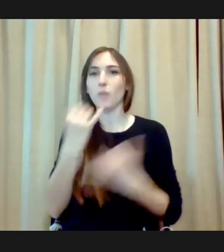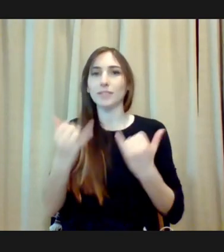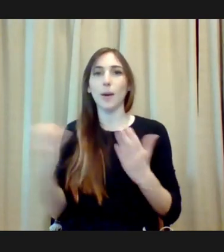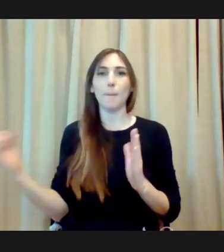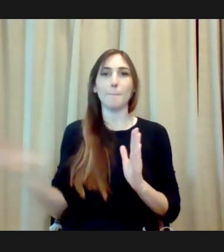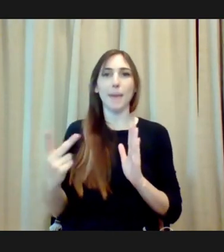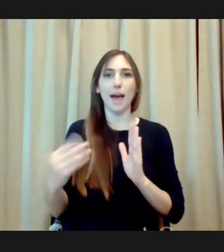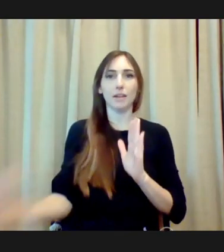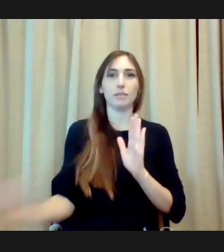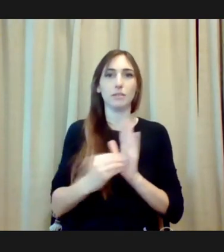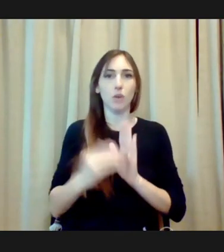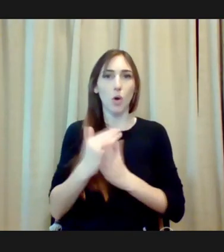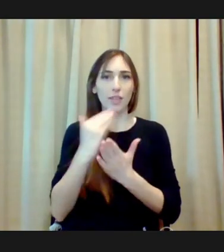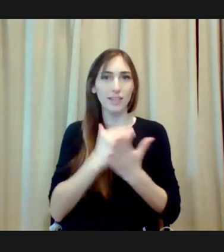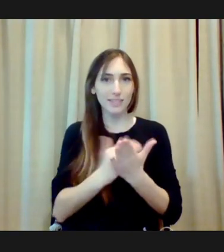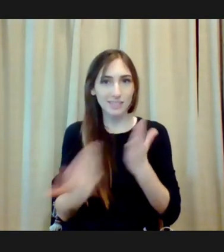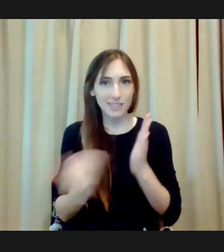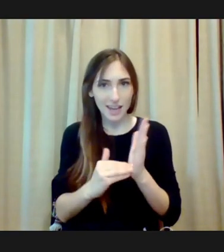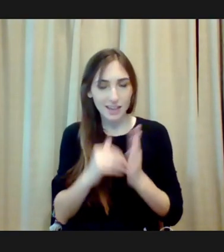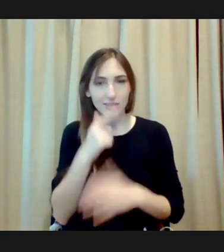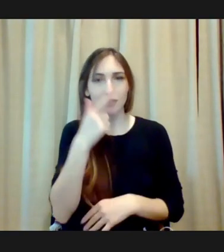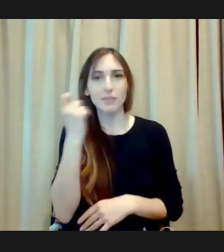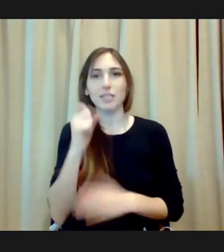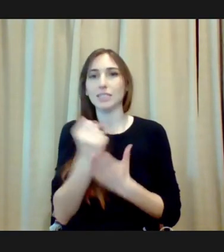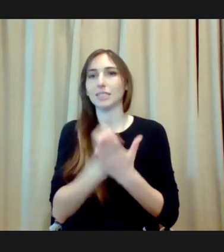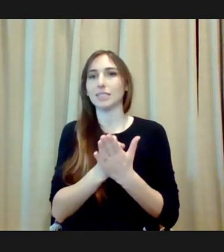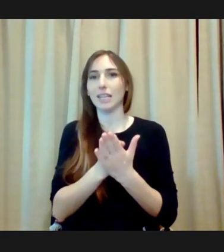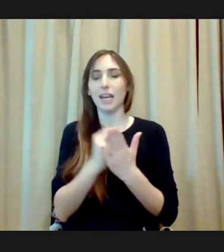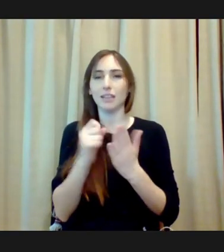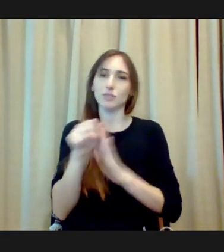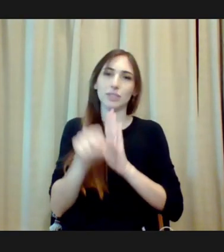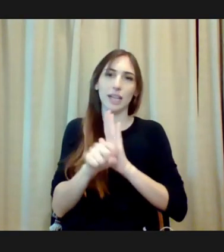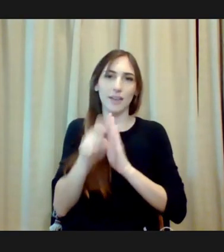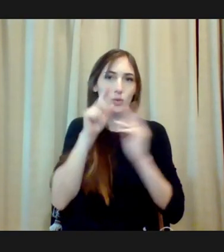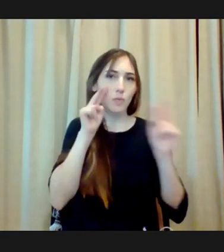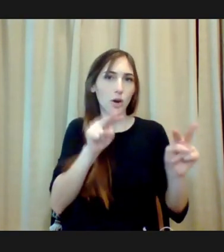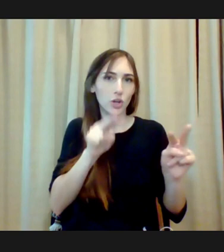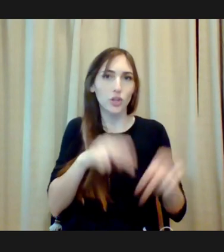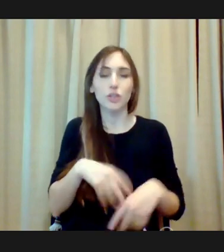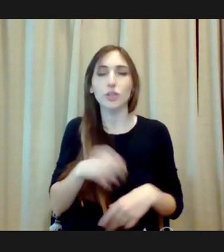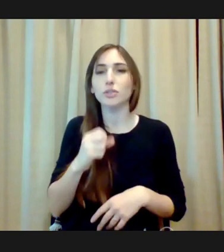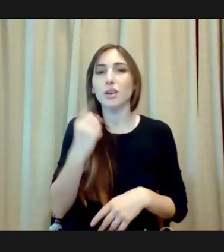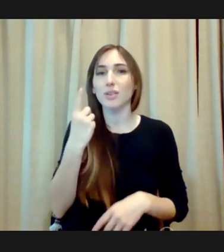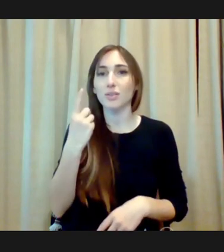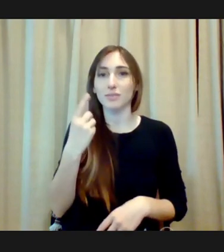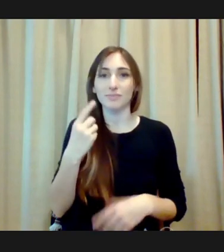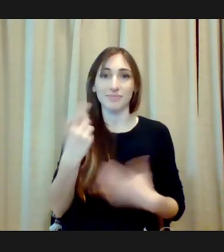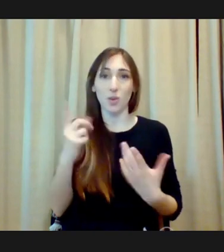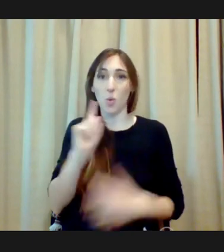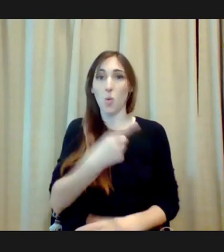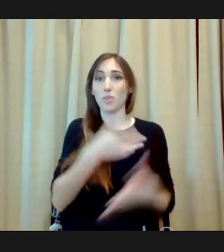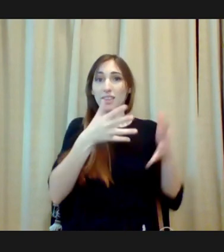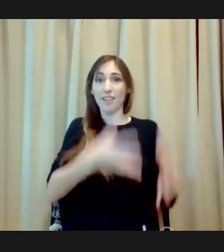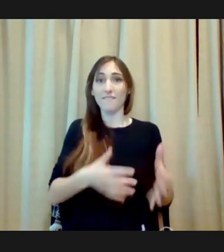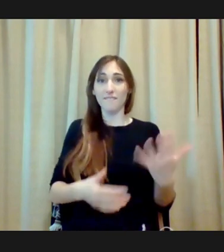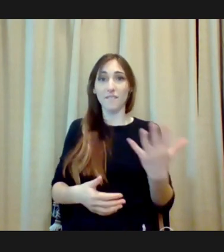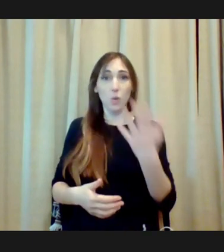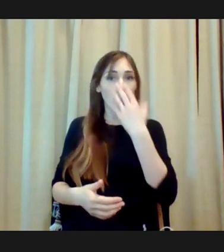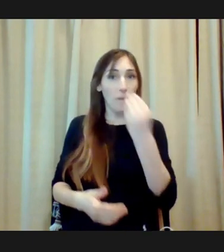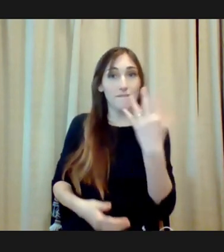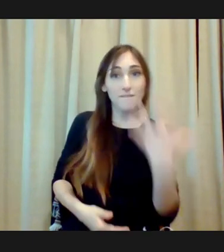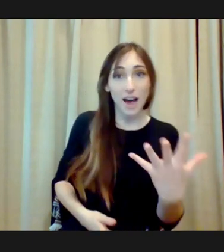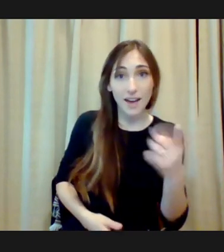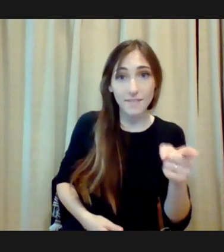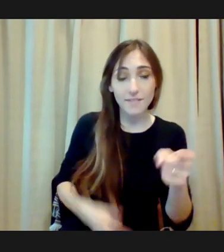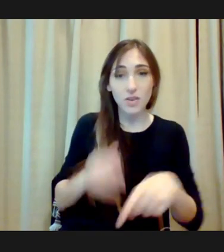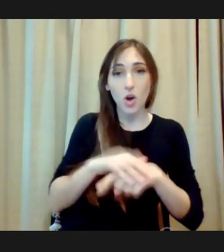has changed its monitoring. So I can't state that there's only five wolves left on Prince of Wales Island